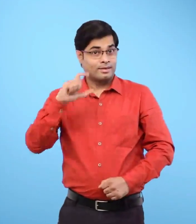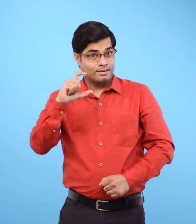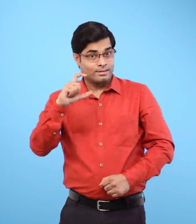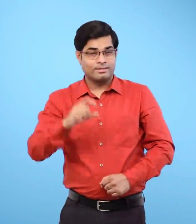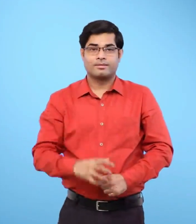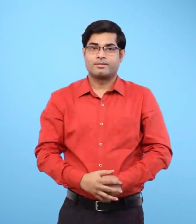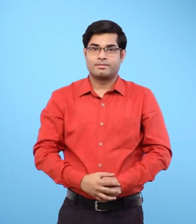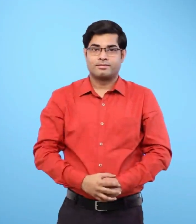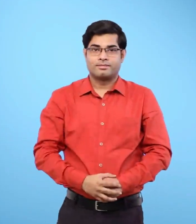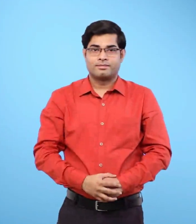C.